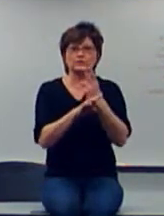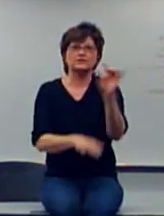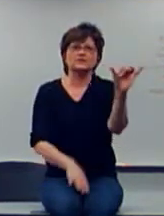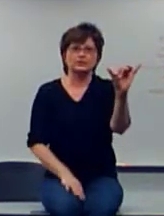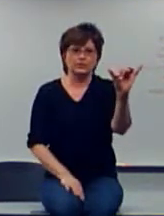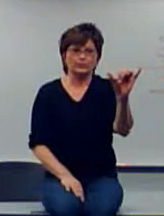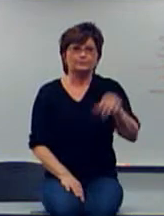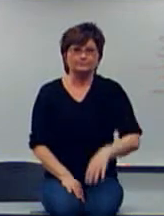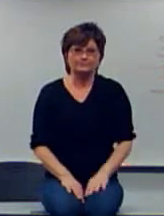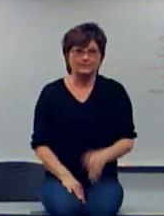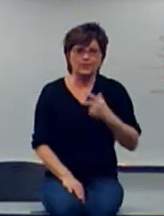Michigan uses the same exam.